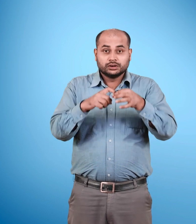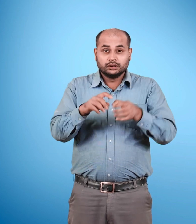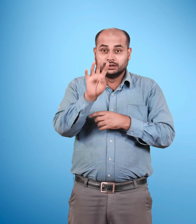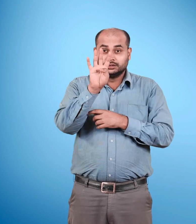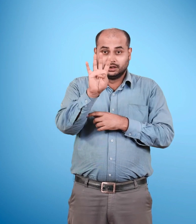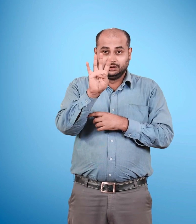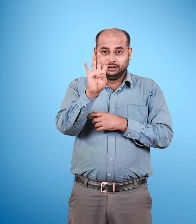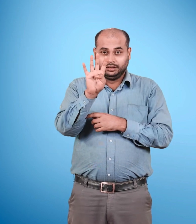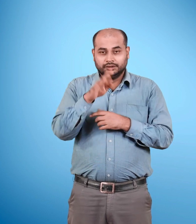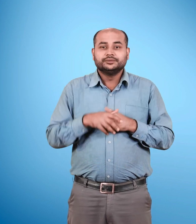4.